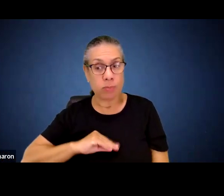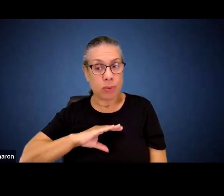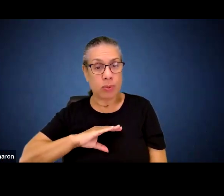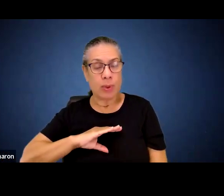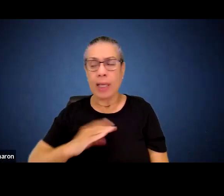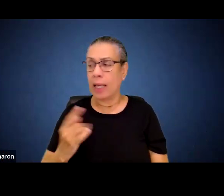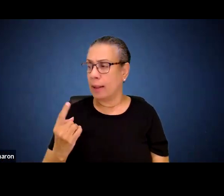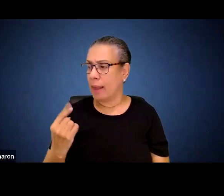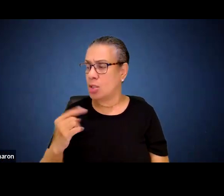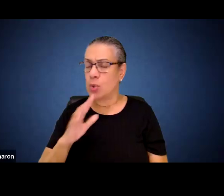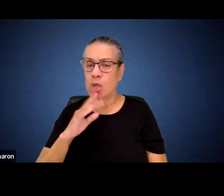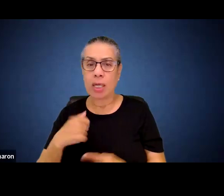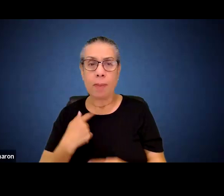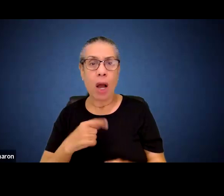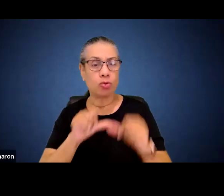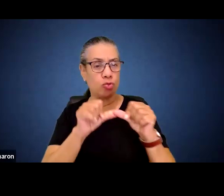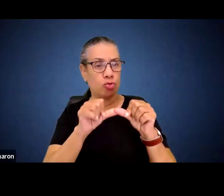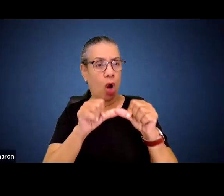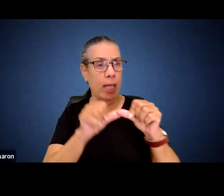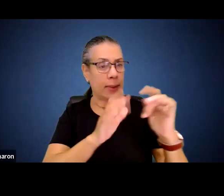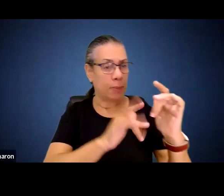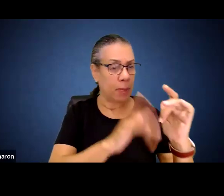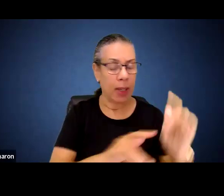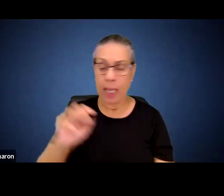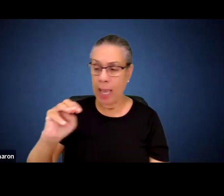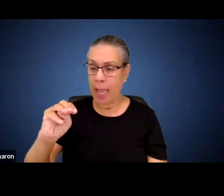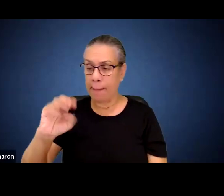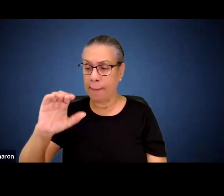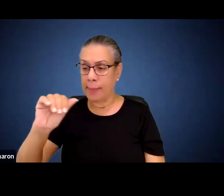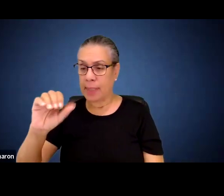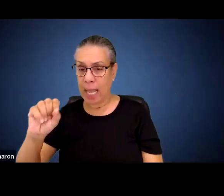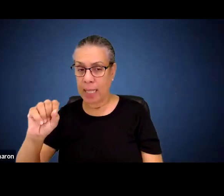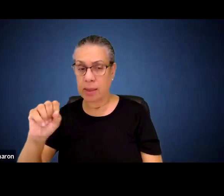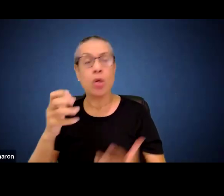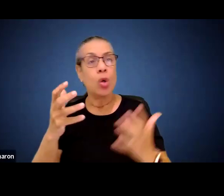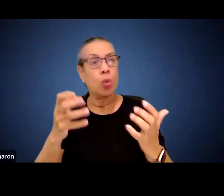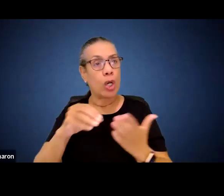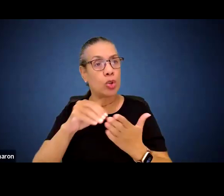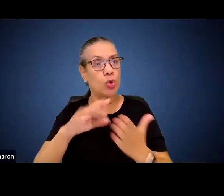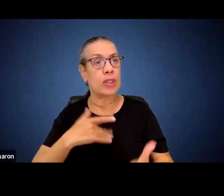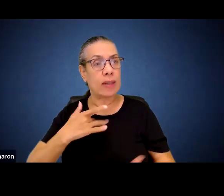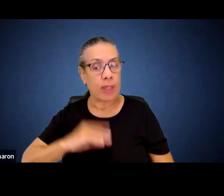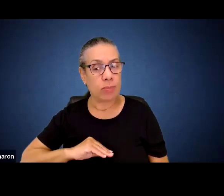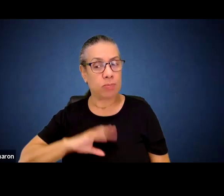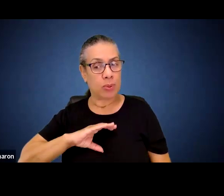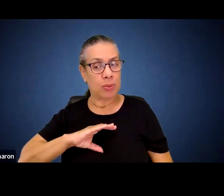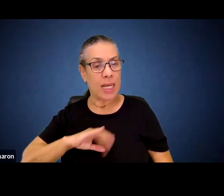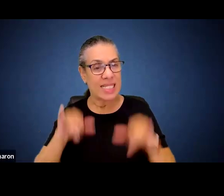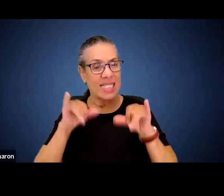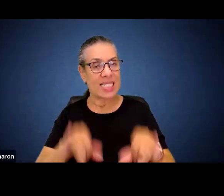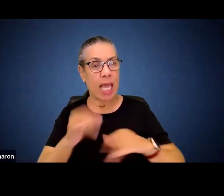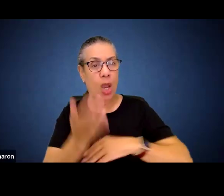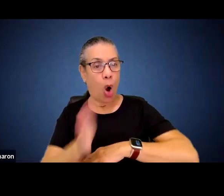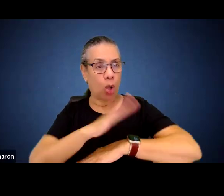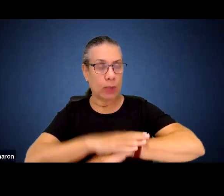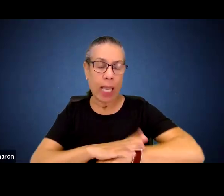the connection between chronic absenteeism and MCAS, right? Because we want students to feel confident in something so that they will stay for the entire day, especially